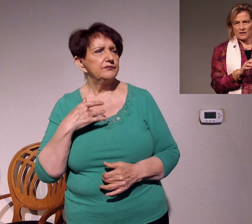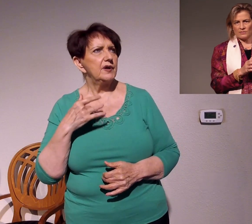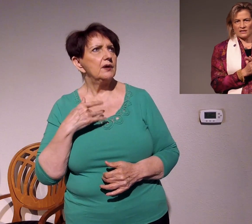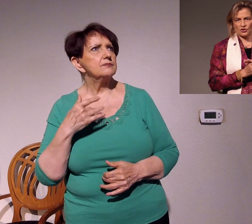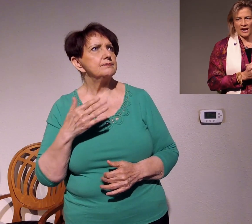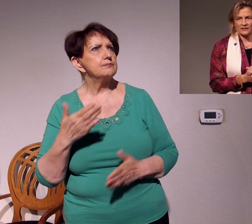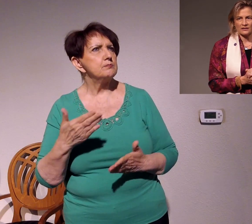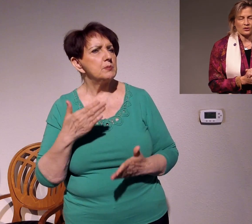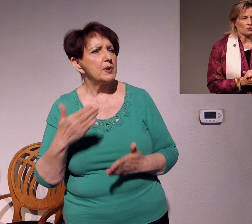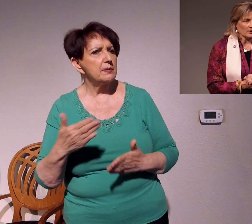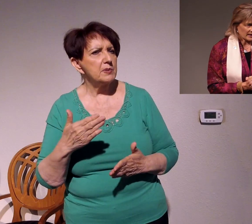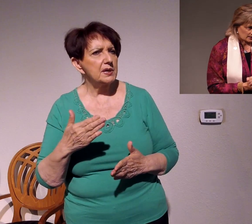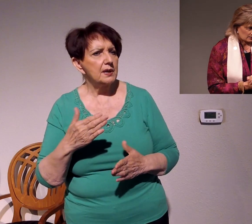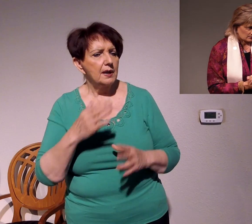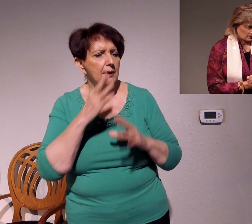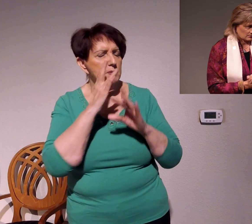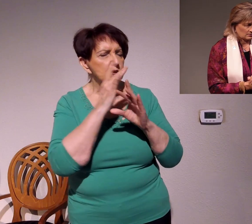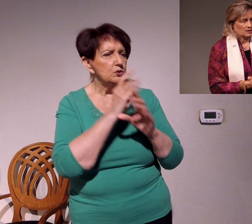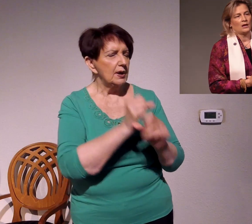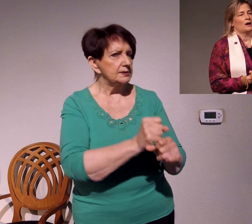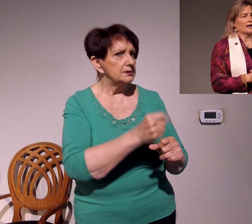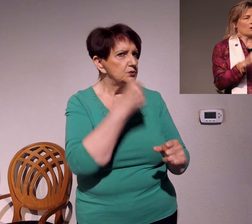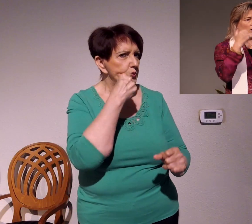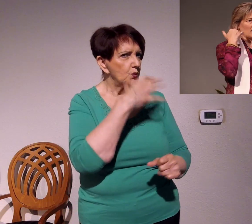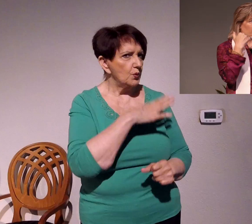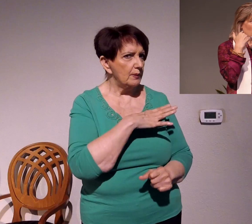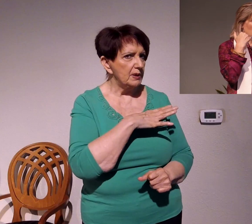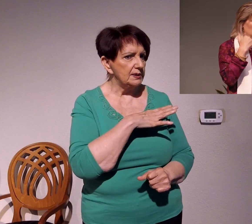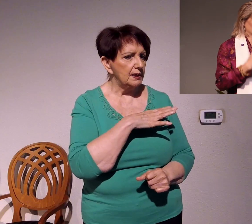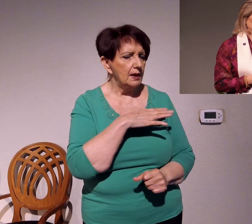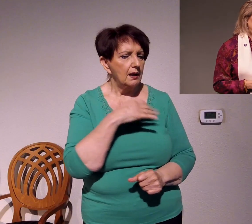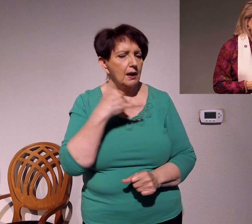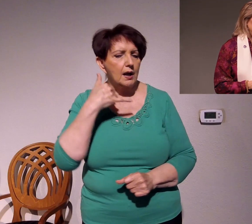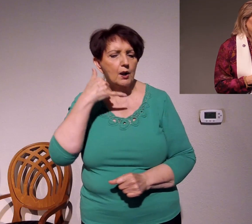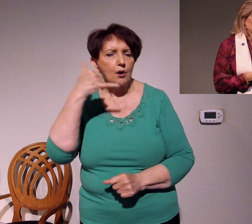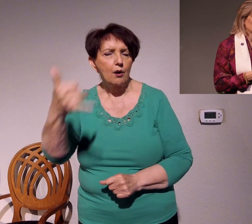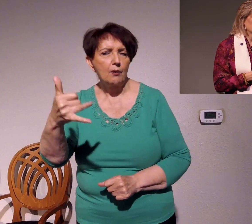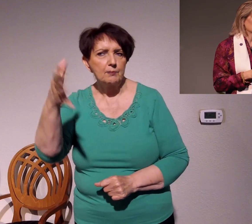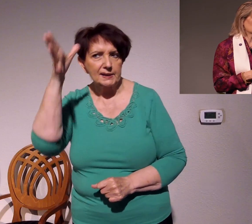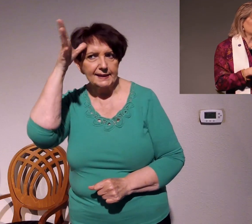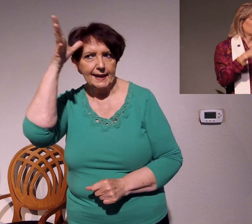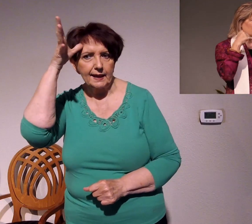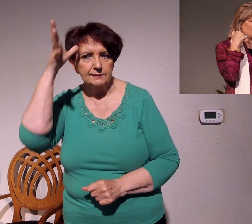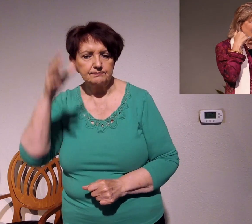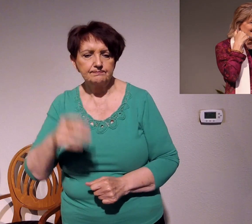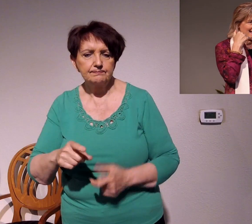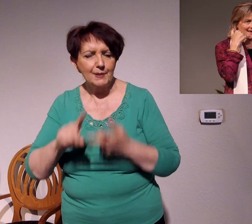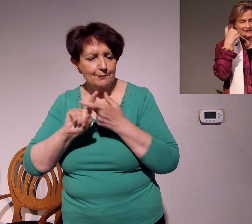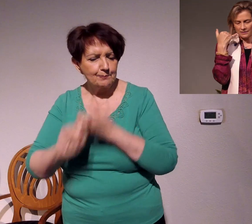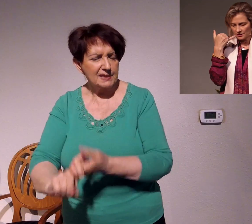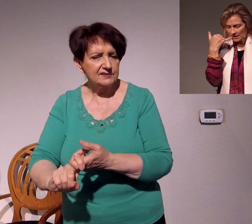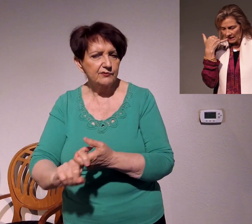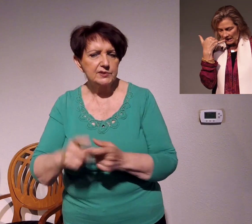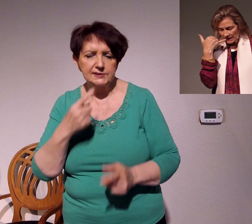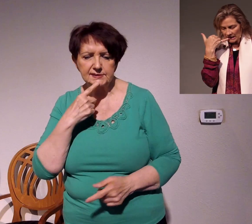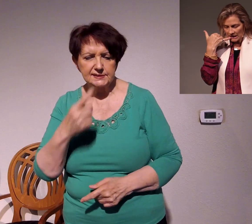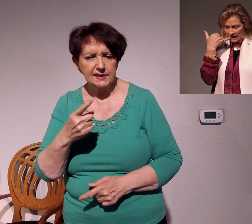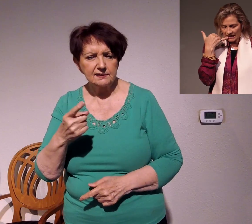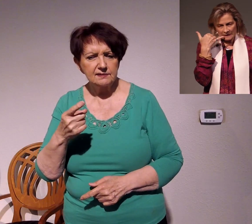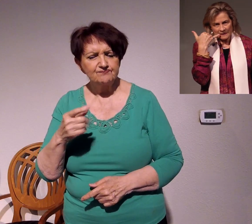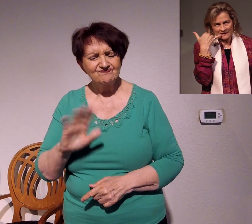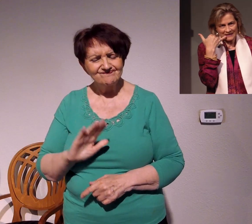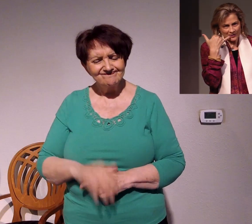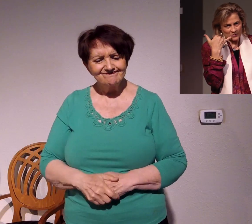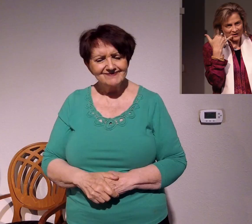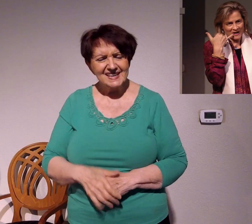perhaps I might be attracted to women, I called my father, my best friend, and said, "Hey, Dad,